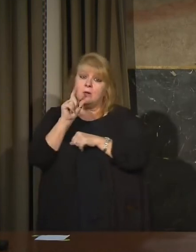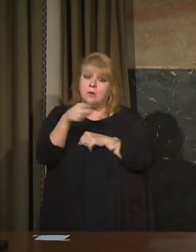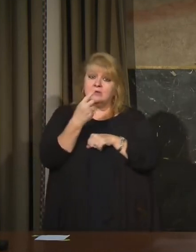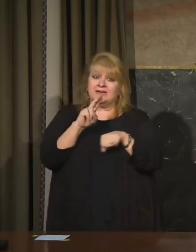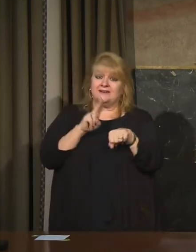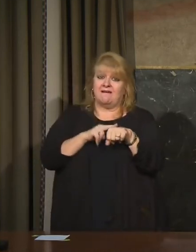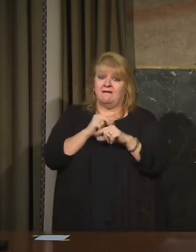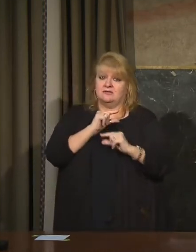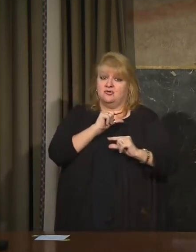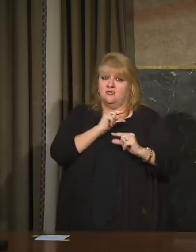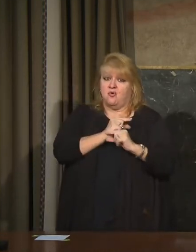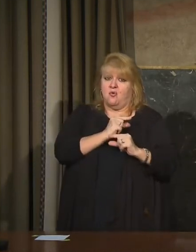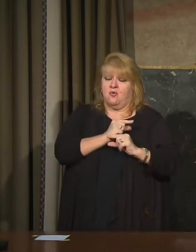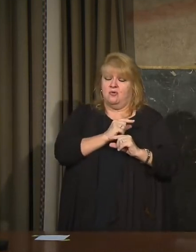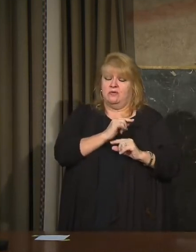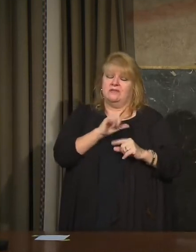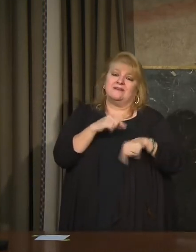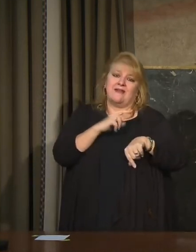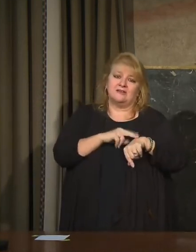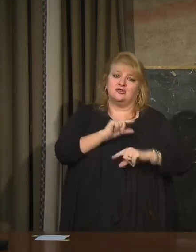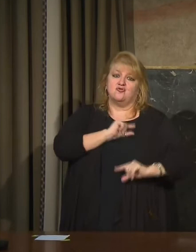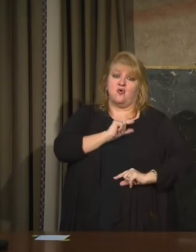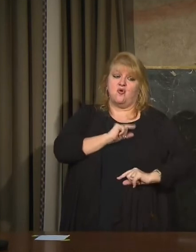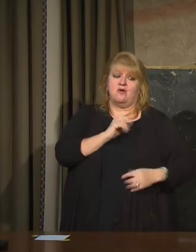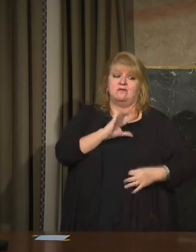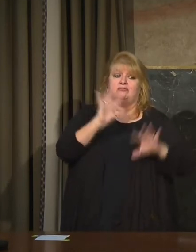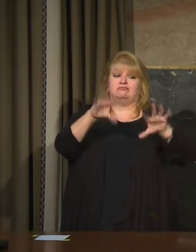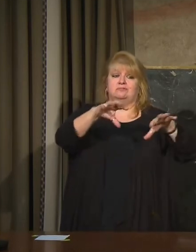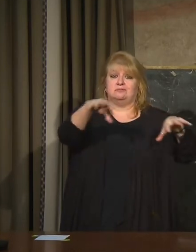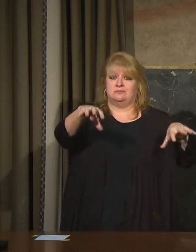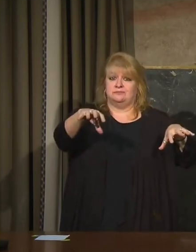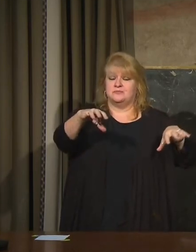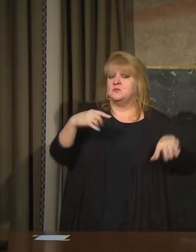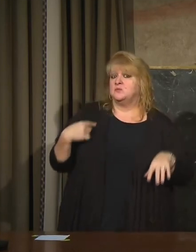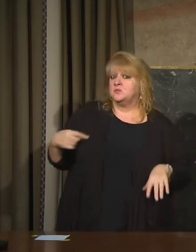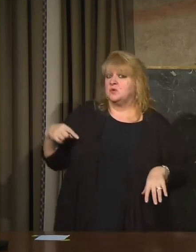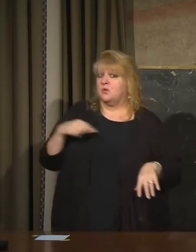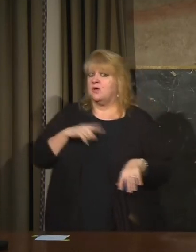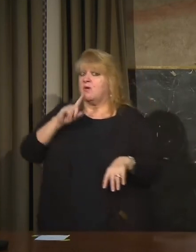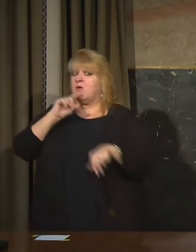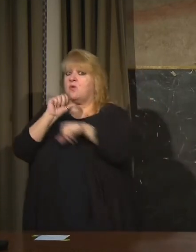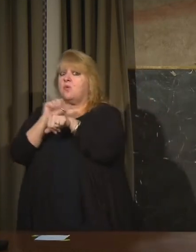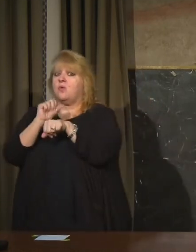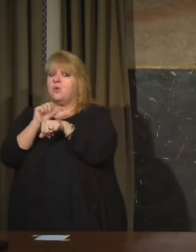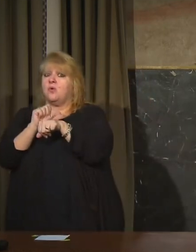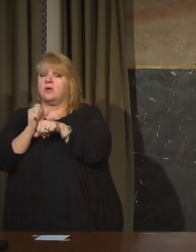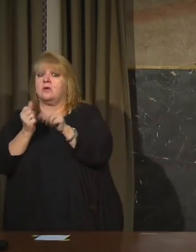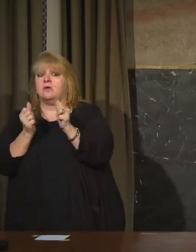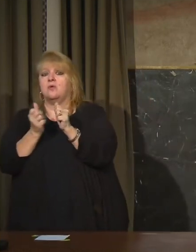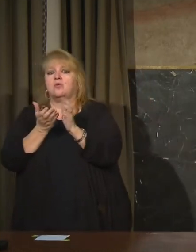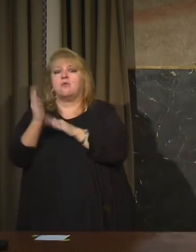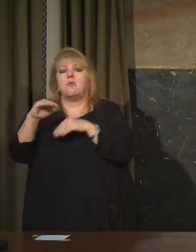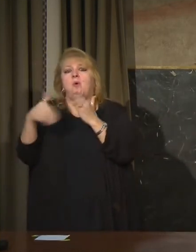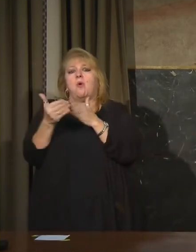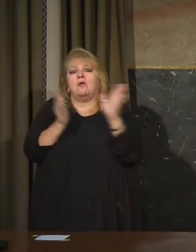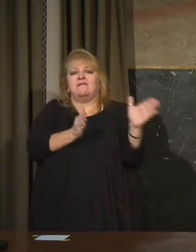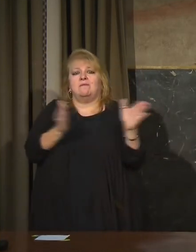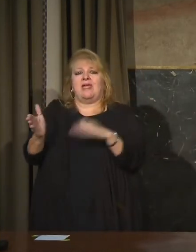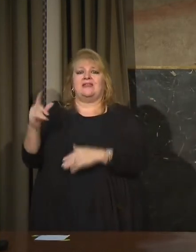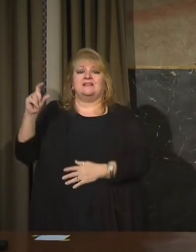Guard. And we are right now working through all of the planning necessary to